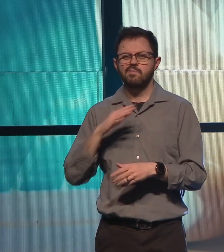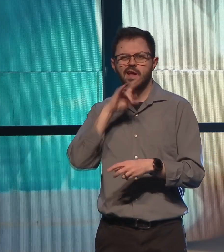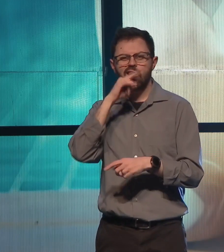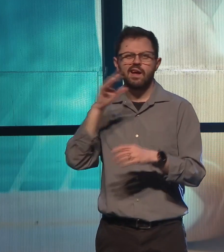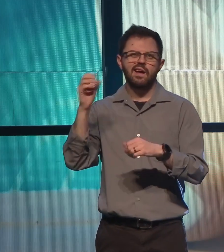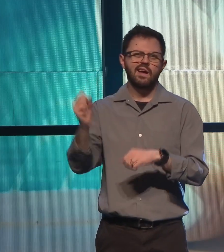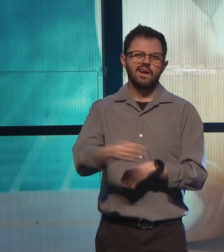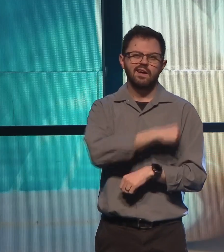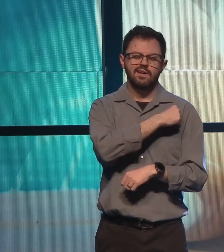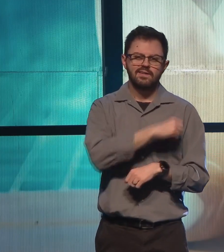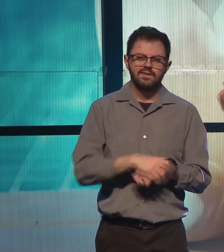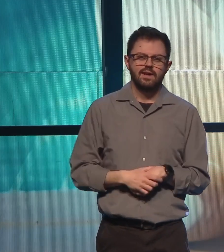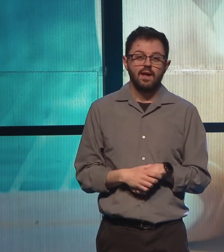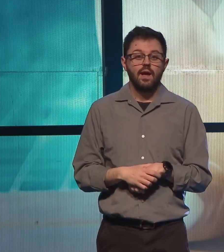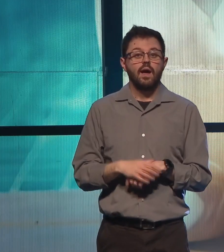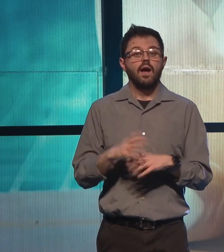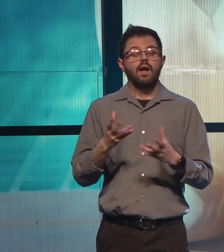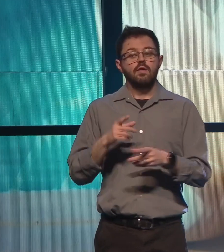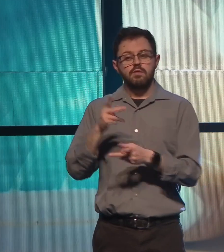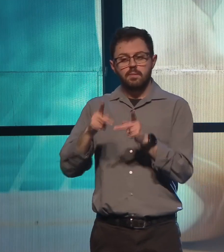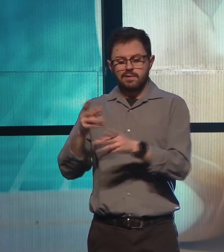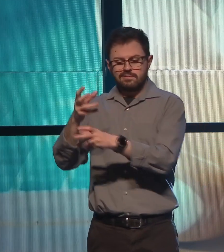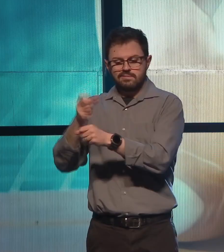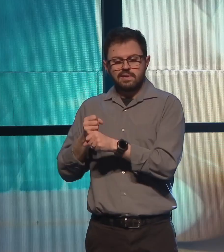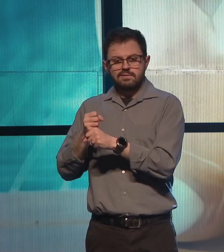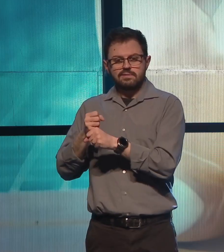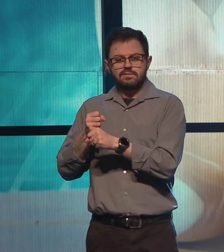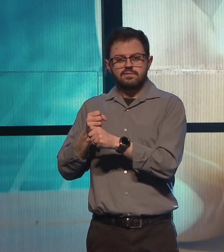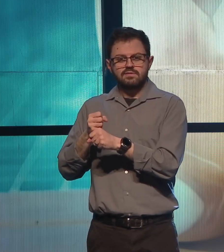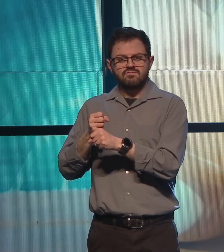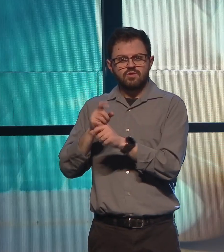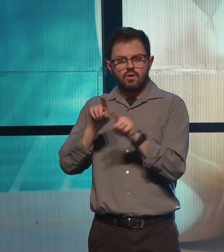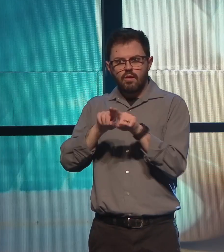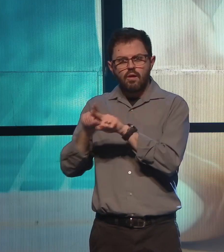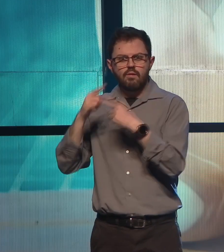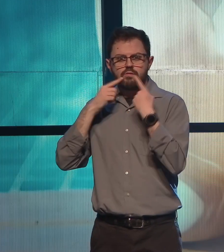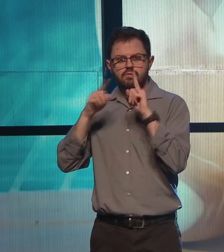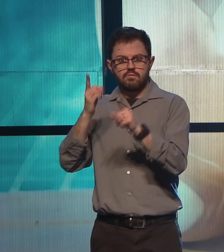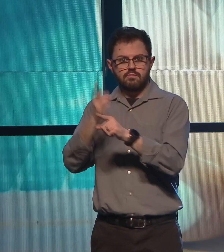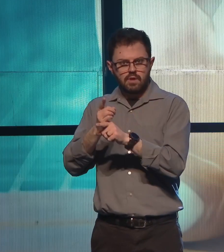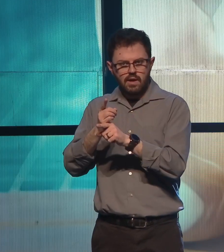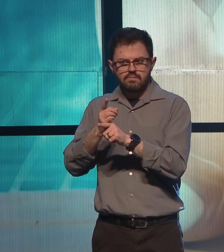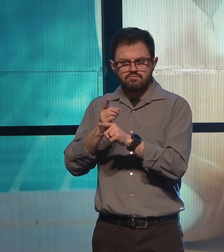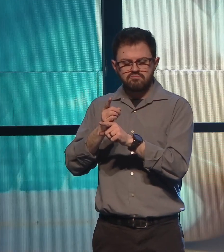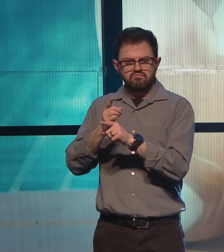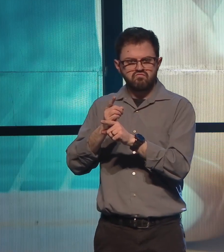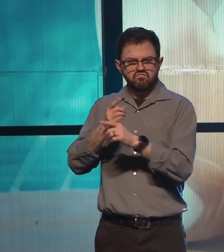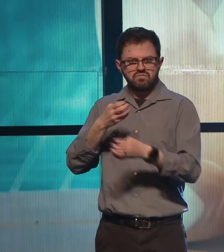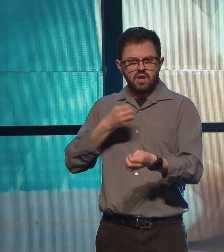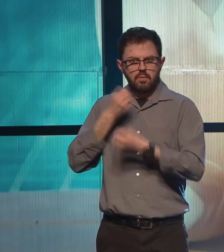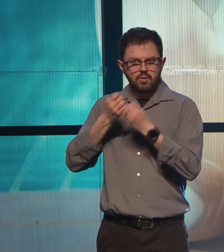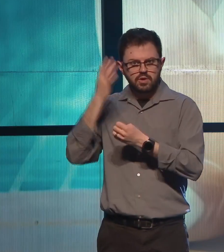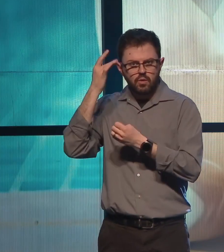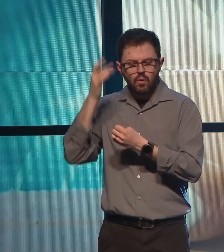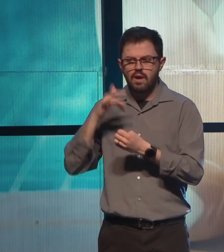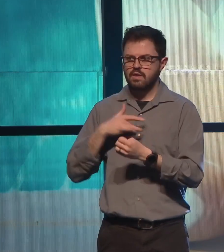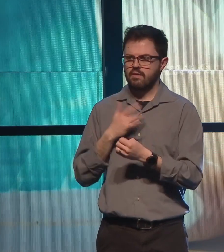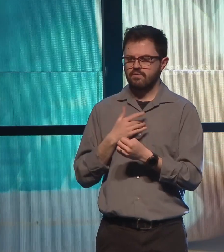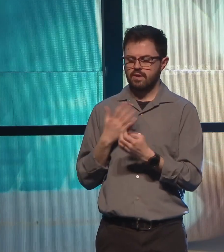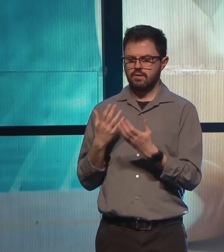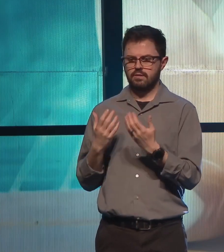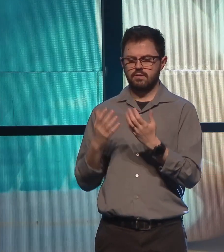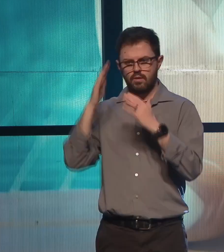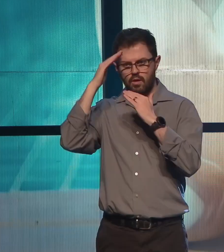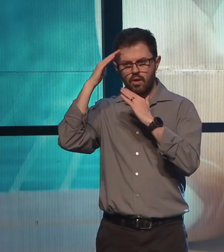generosity. And the receiver also flourishes, right? The receiver flourishes emotionally because they find encouragement and hope